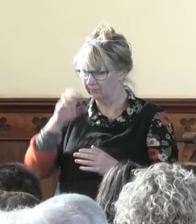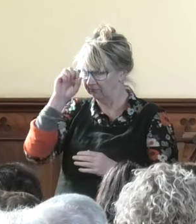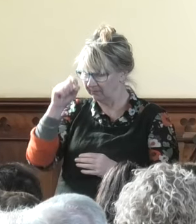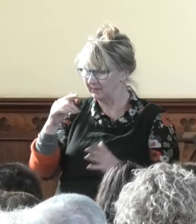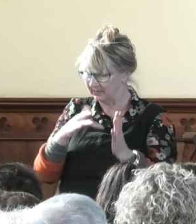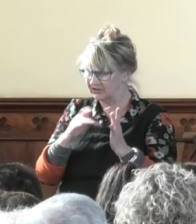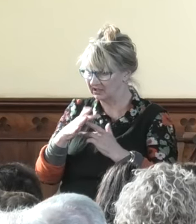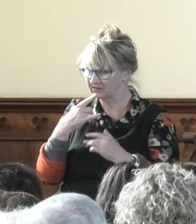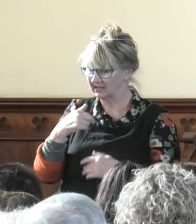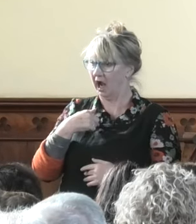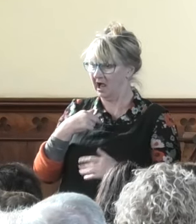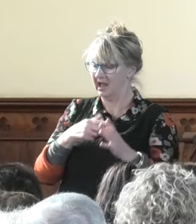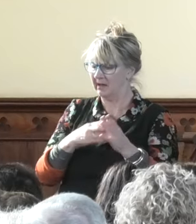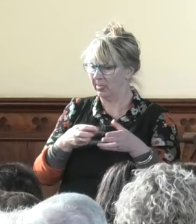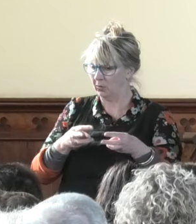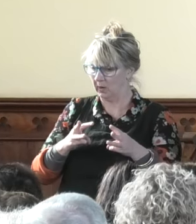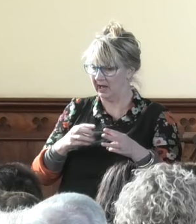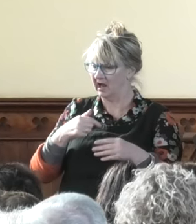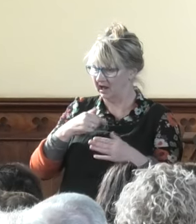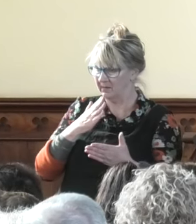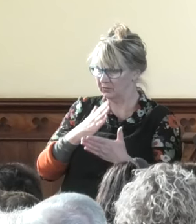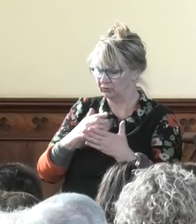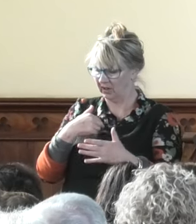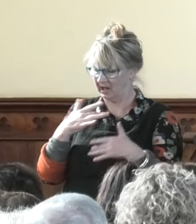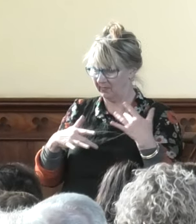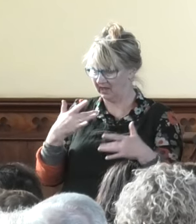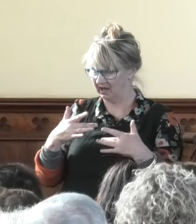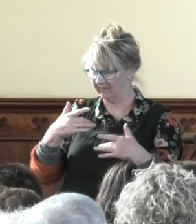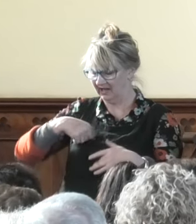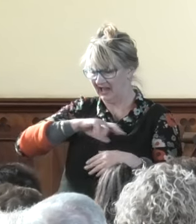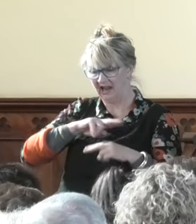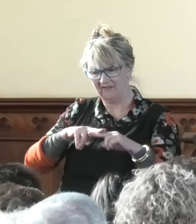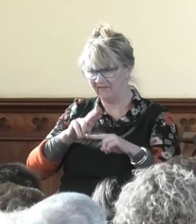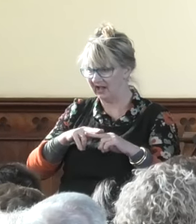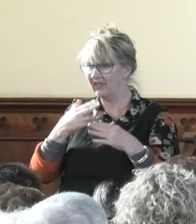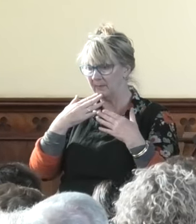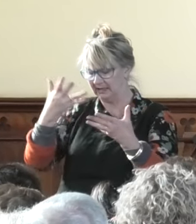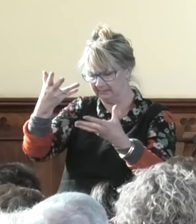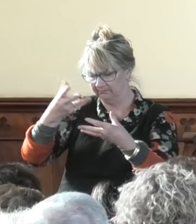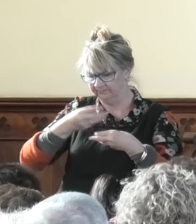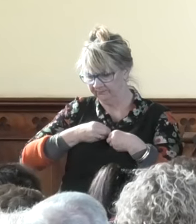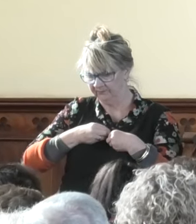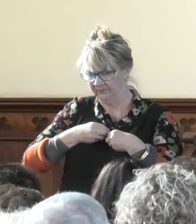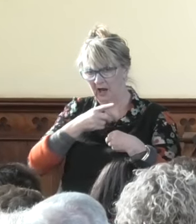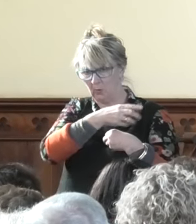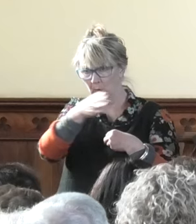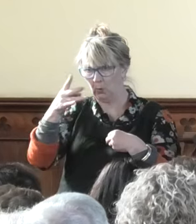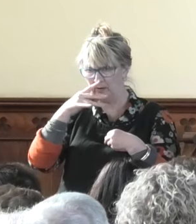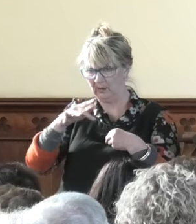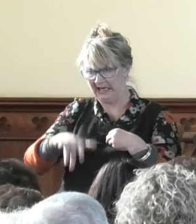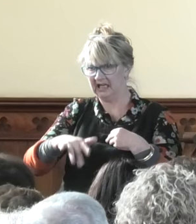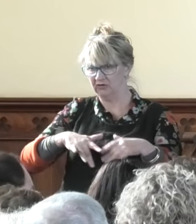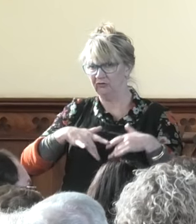way, the truth and the life. And so we come to you, our Father, and ask that your presence would be felt by each one gathered here